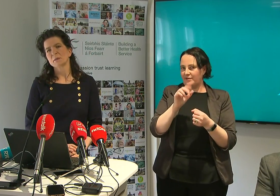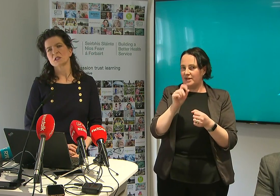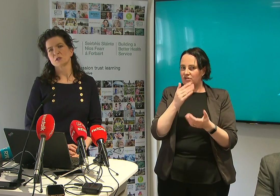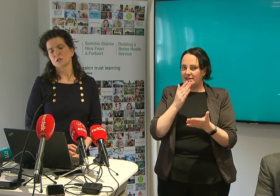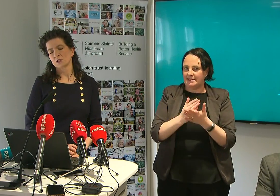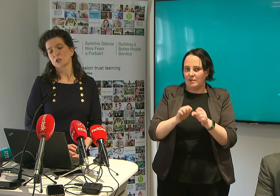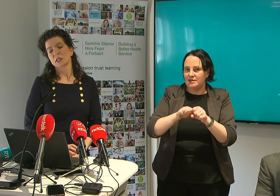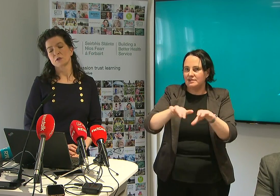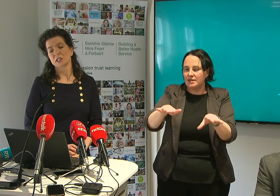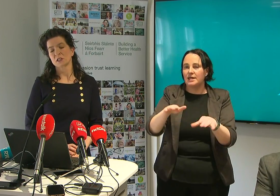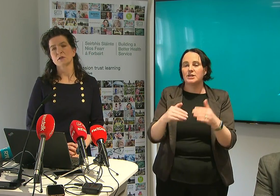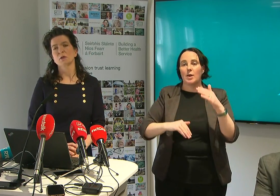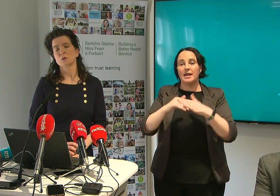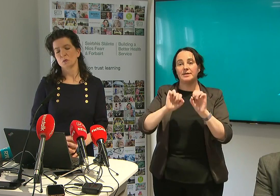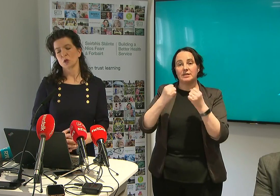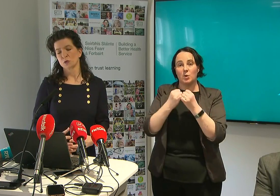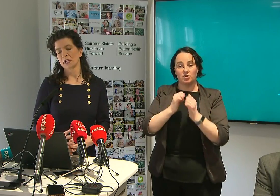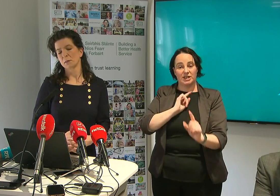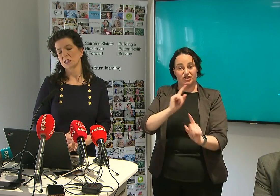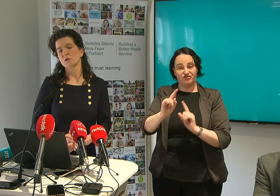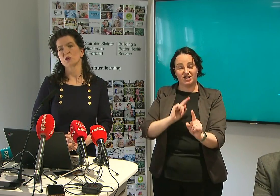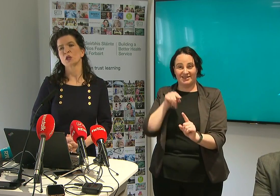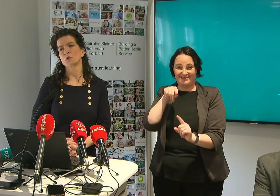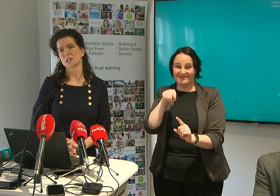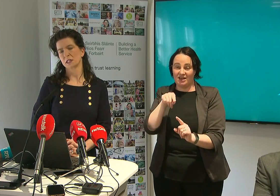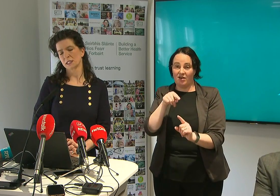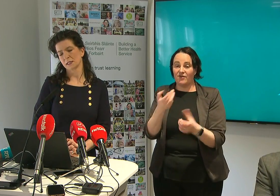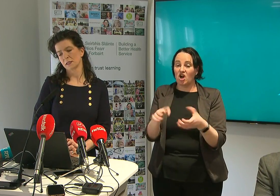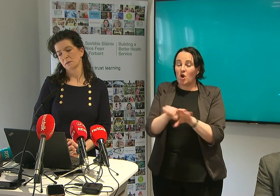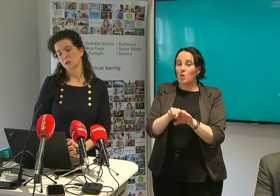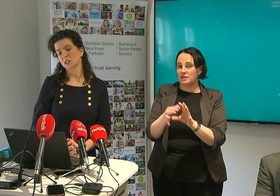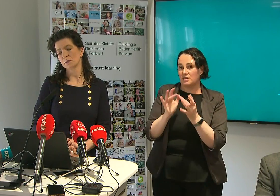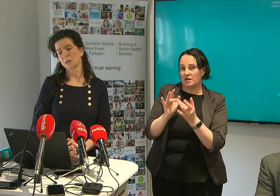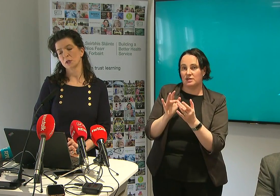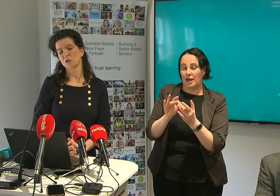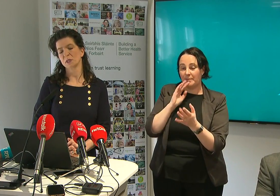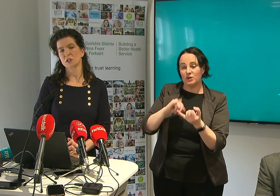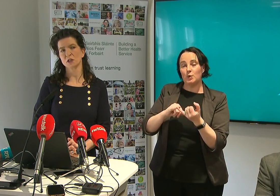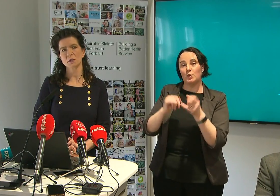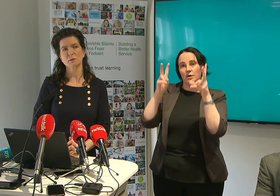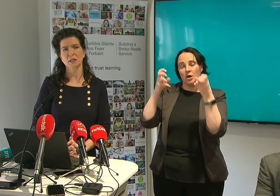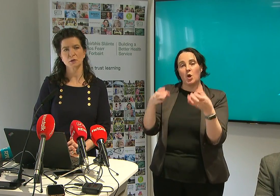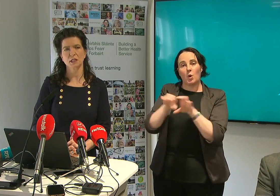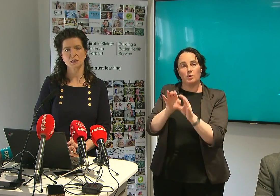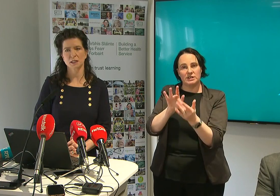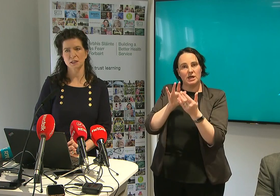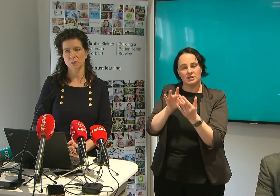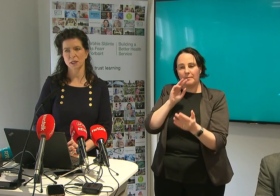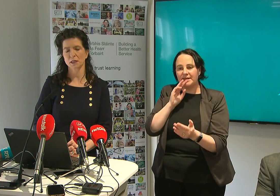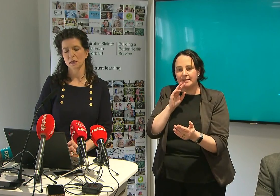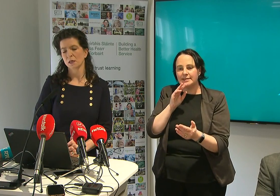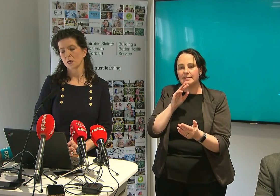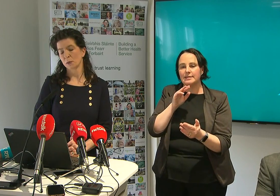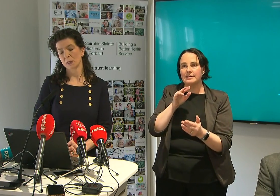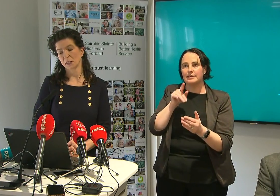So limited social interaction is what we're recommending for close contacts. So these are people who have been determined to be close contacts